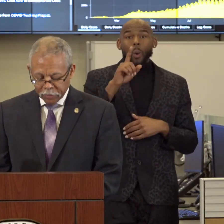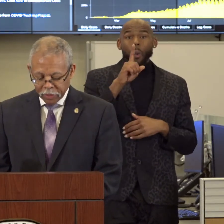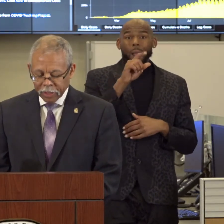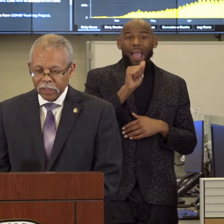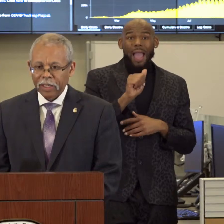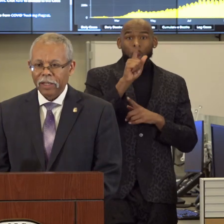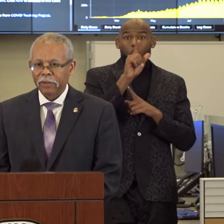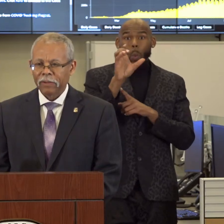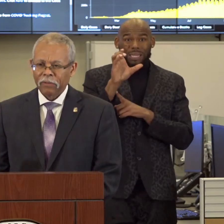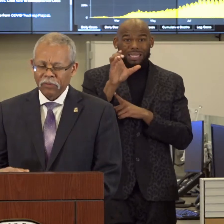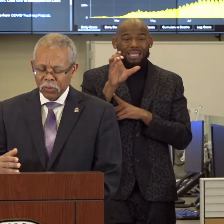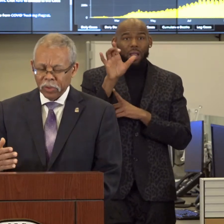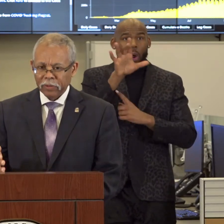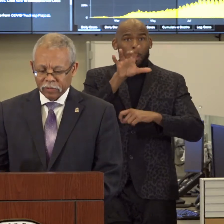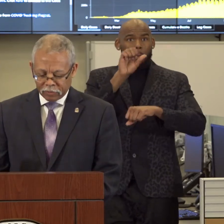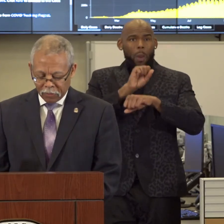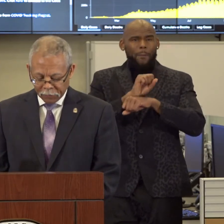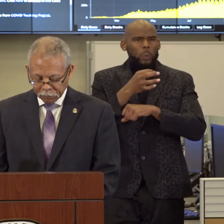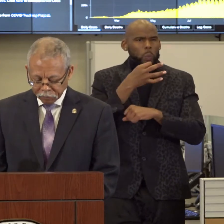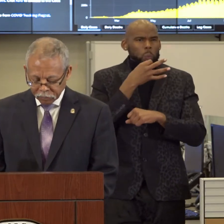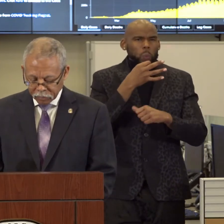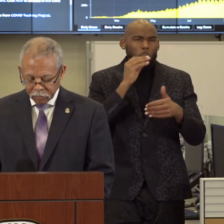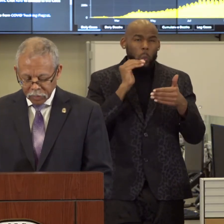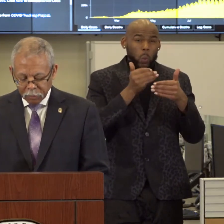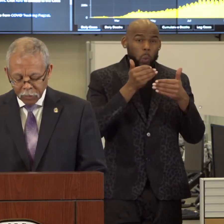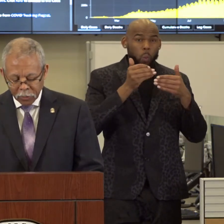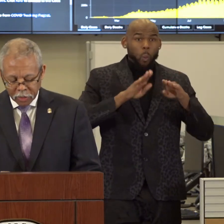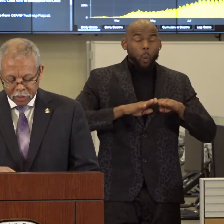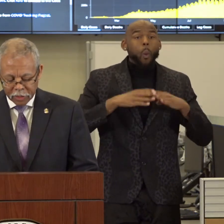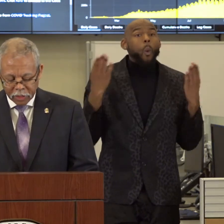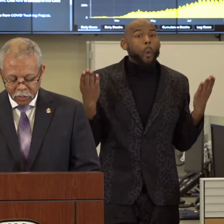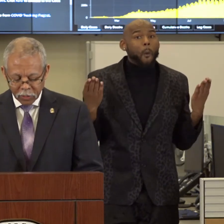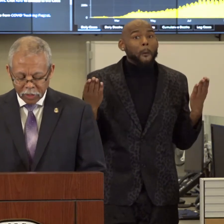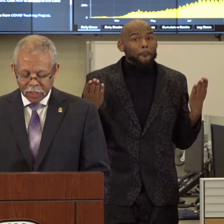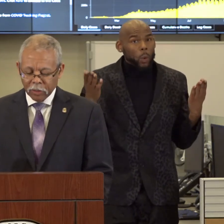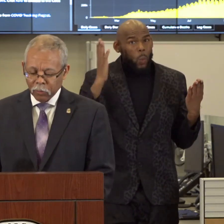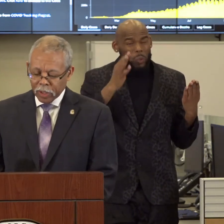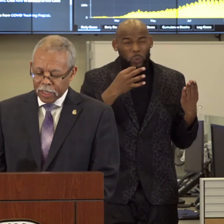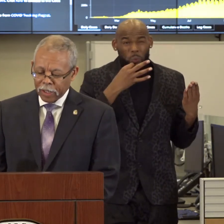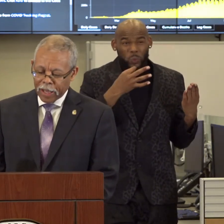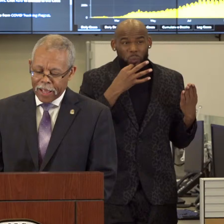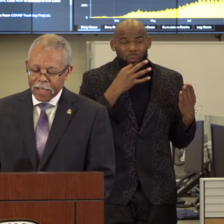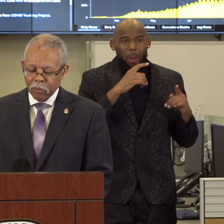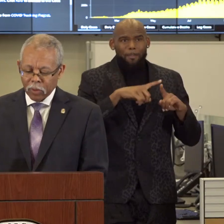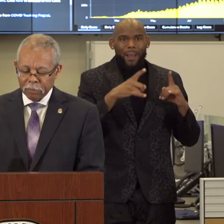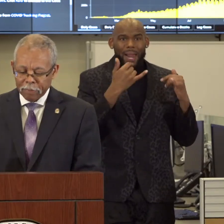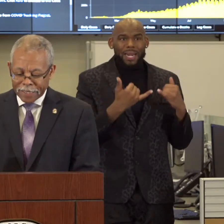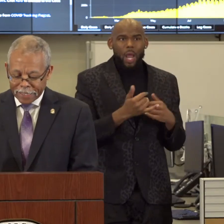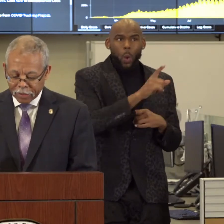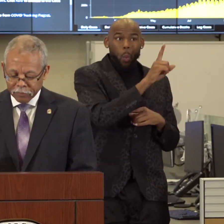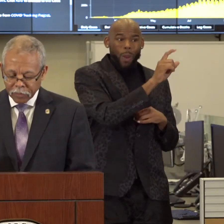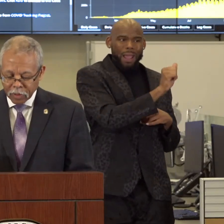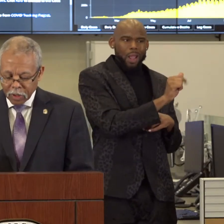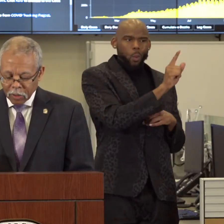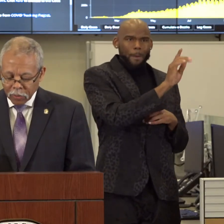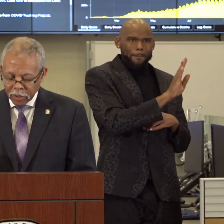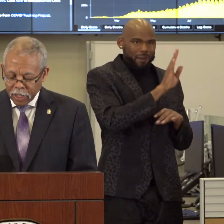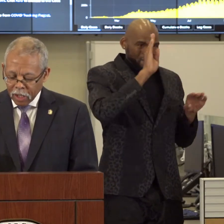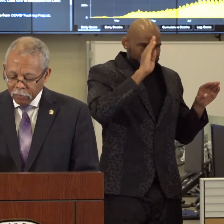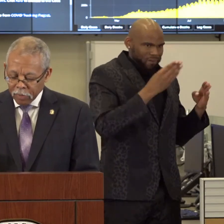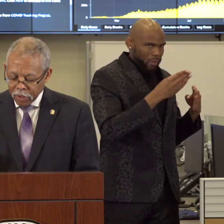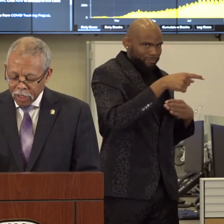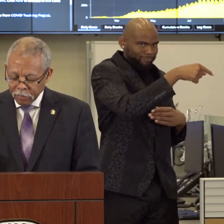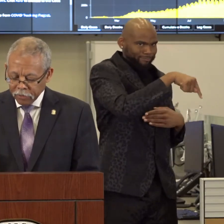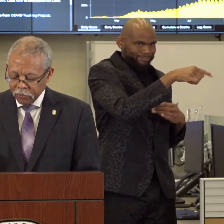open up in the next few weeks or so. But we're continuing in 1A and 1B. We